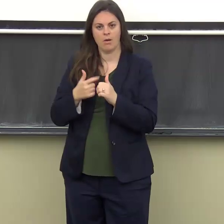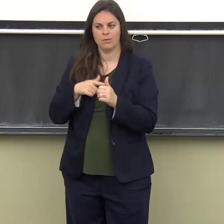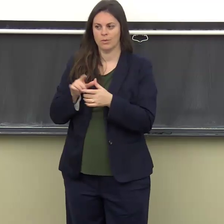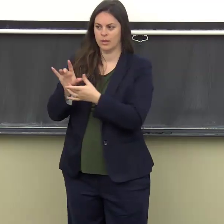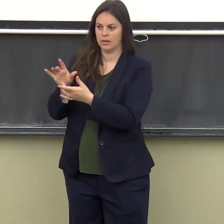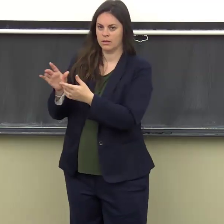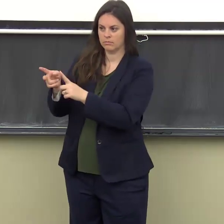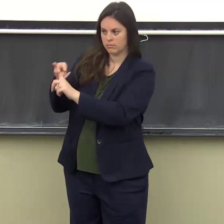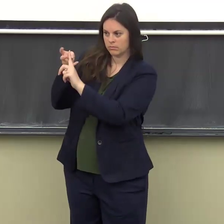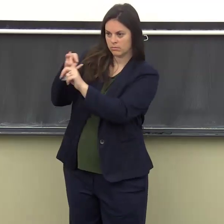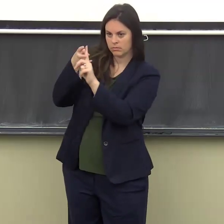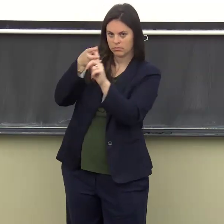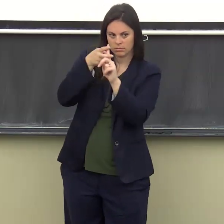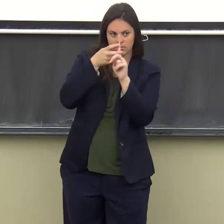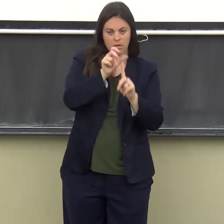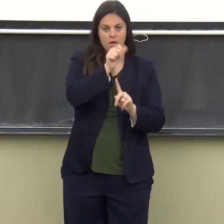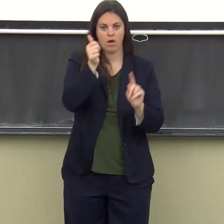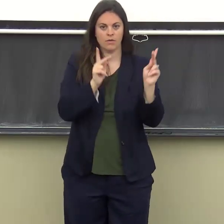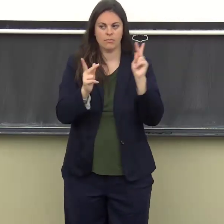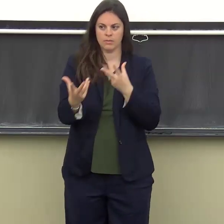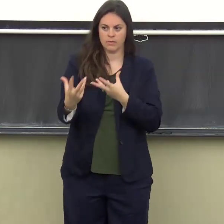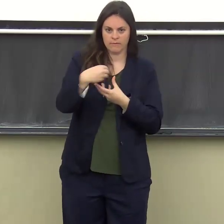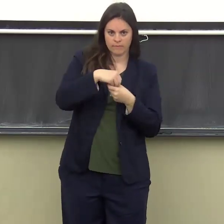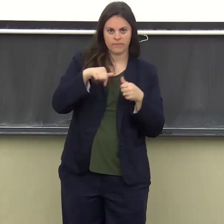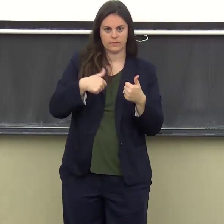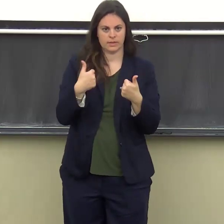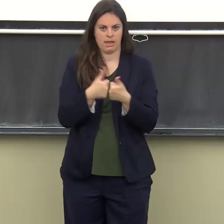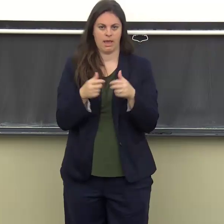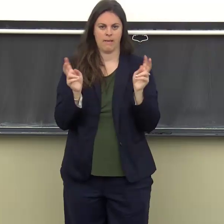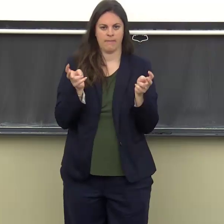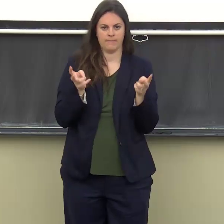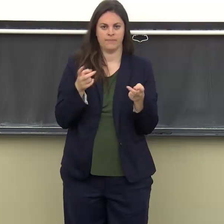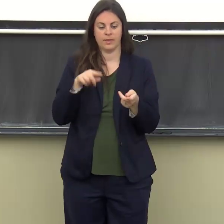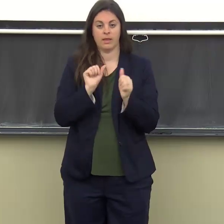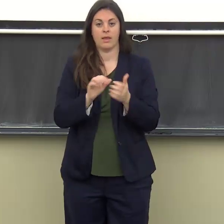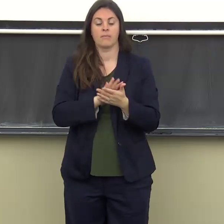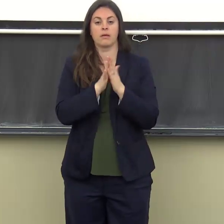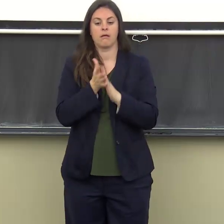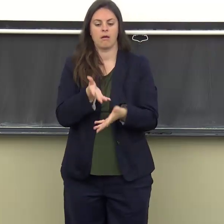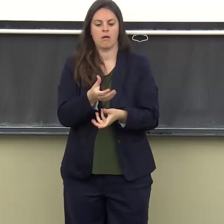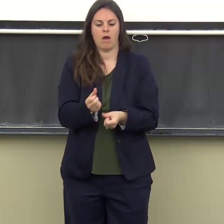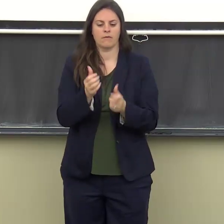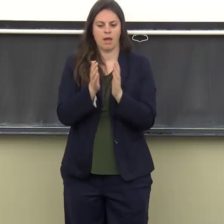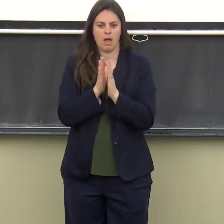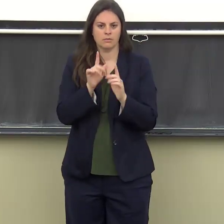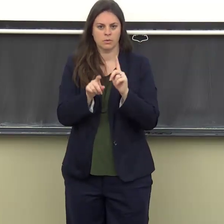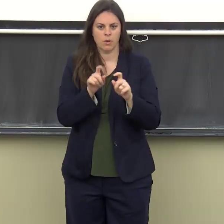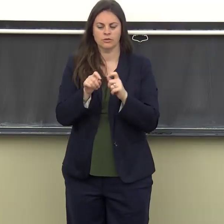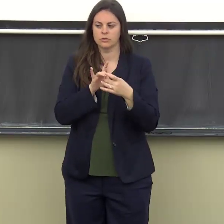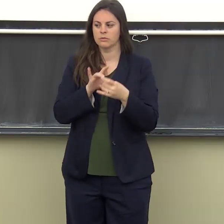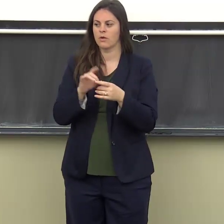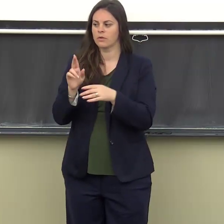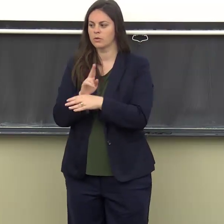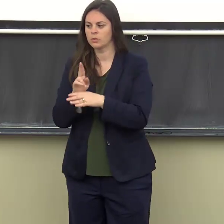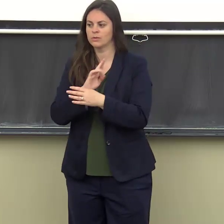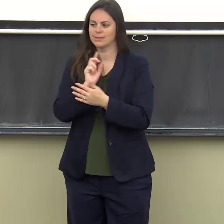the game here so that they feel confident about asking questions about the use, design, maintenance. I loved Angelica bringing